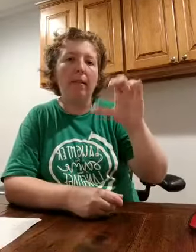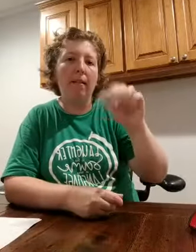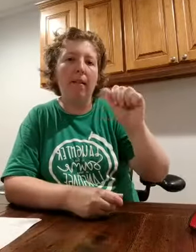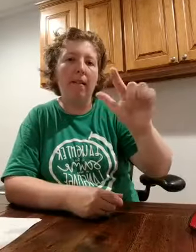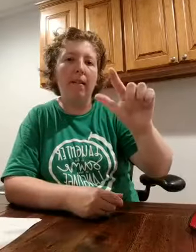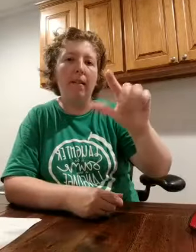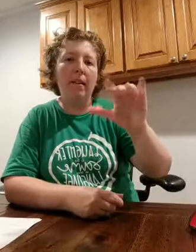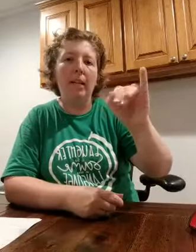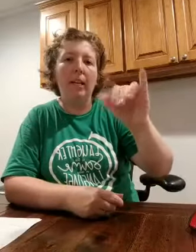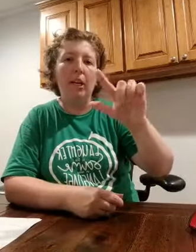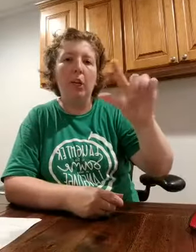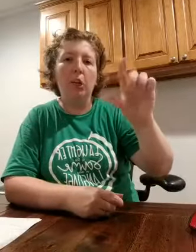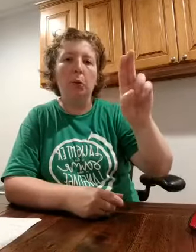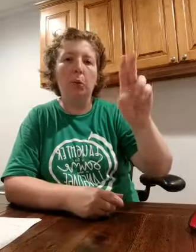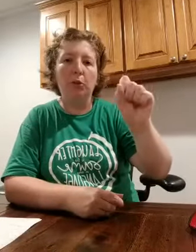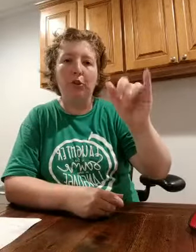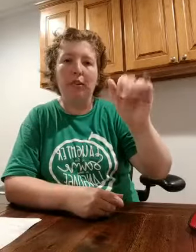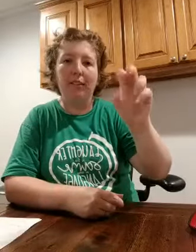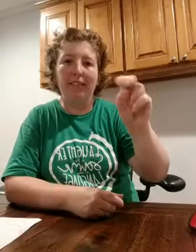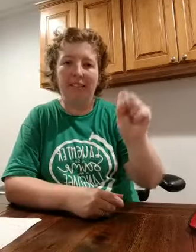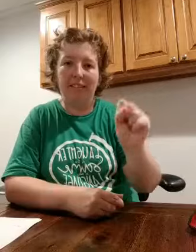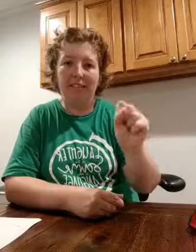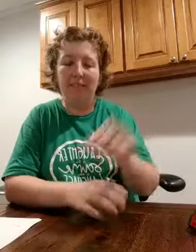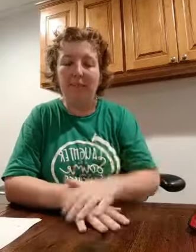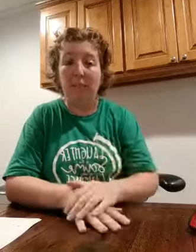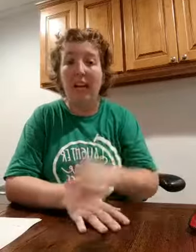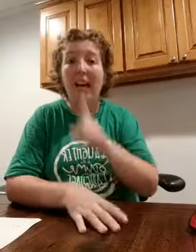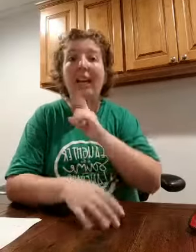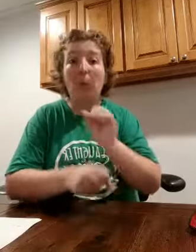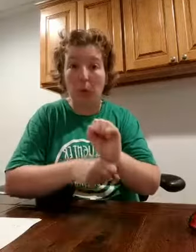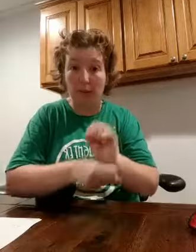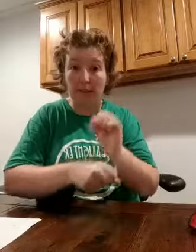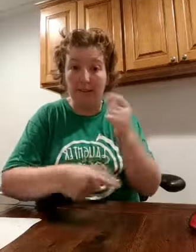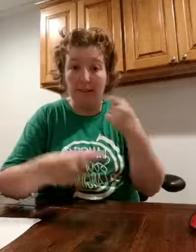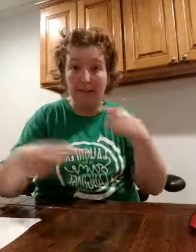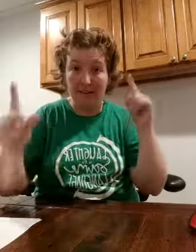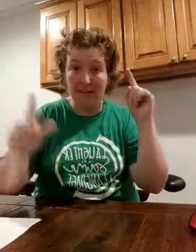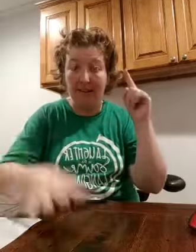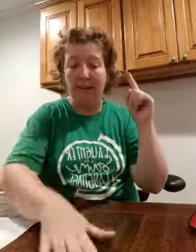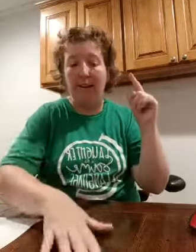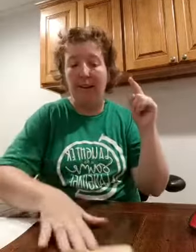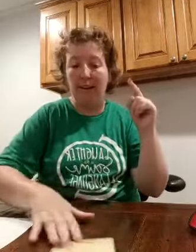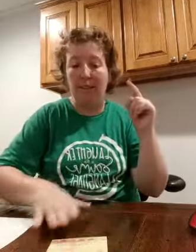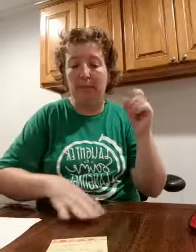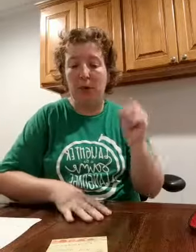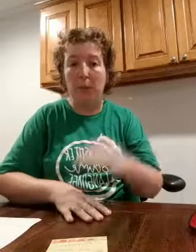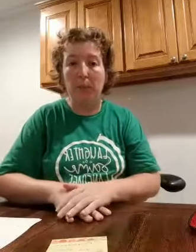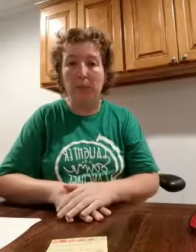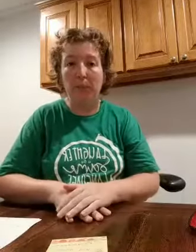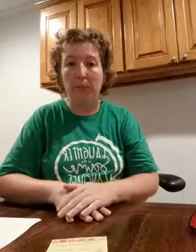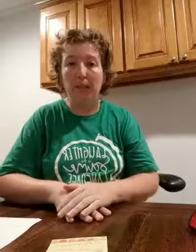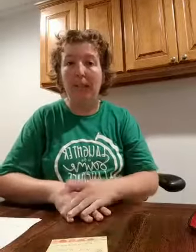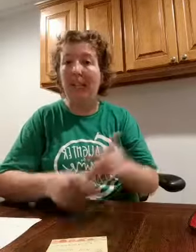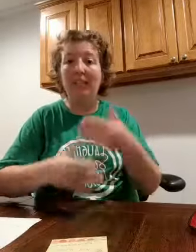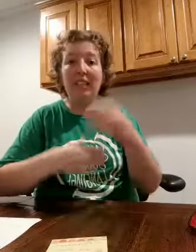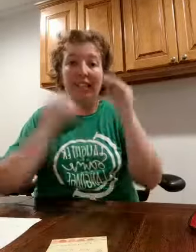optical illusions. And it works. So even teachers